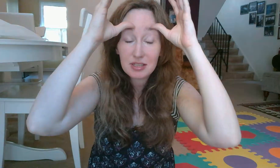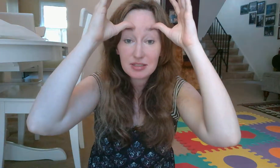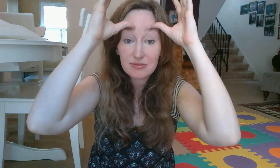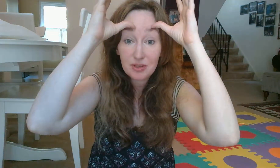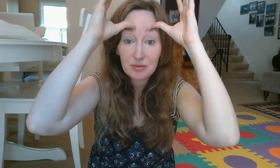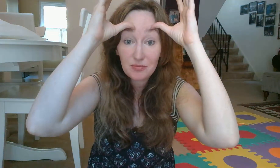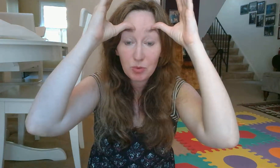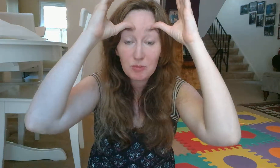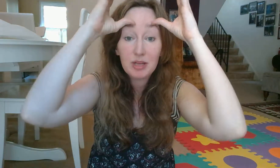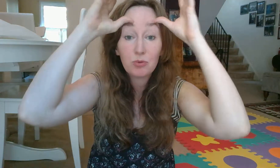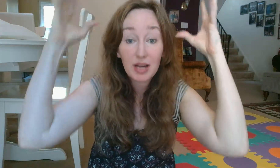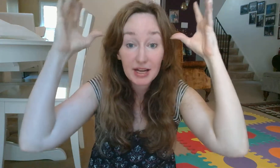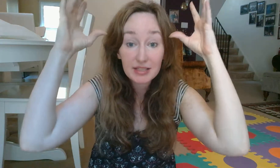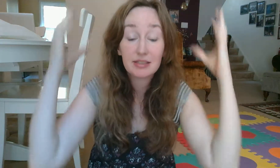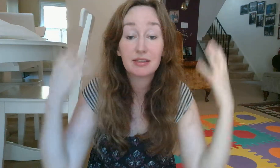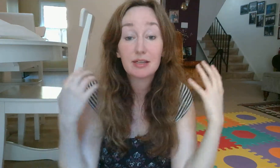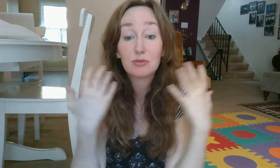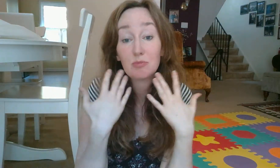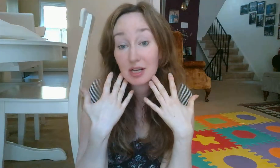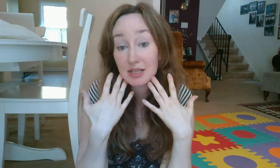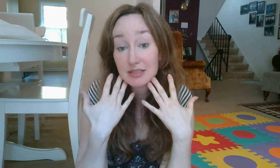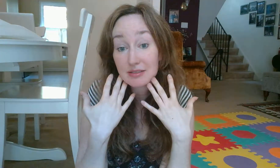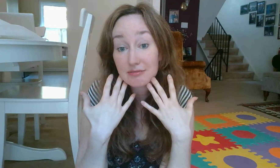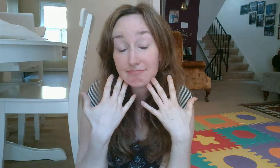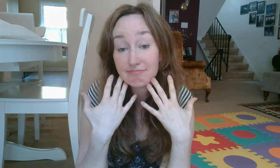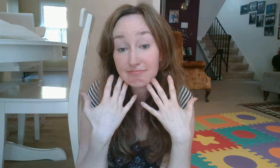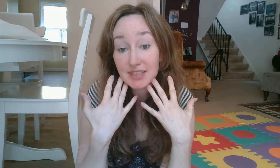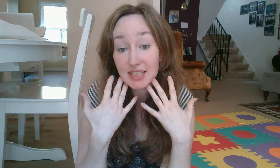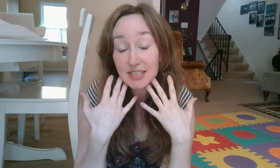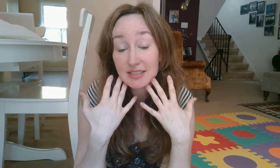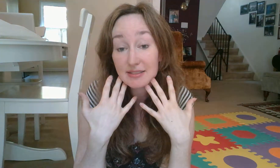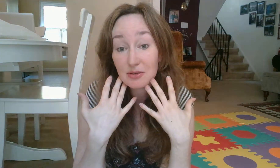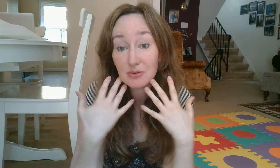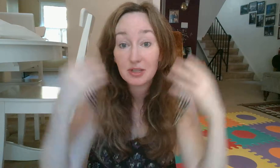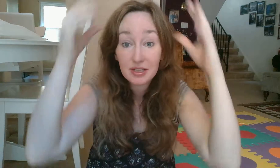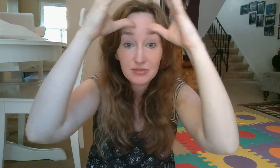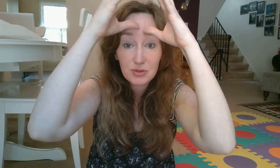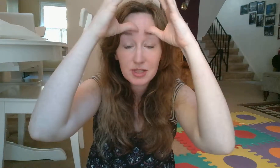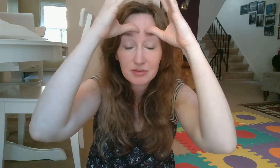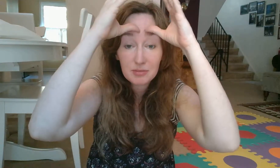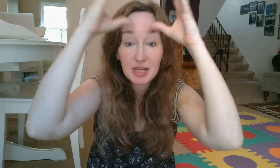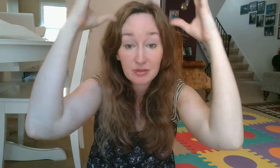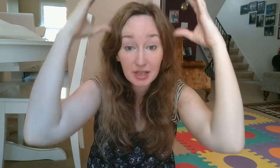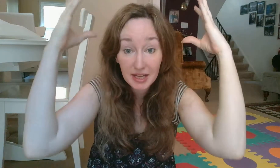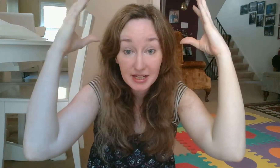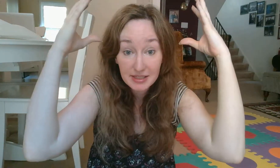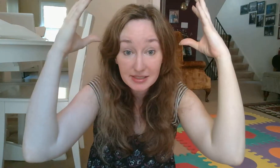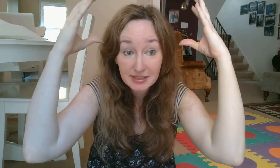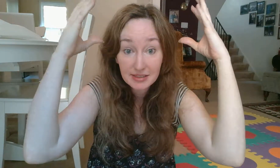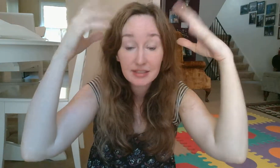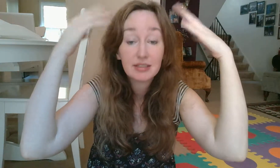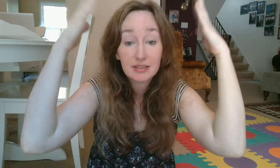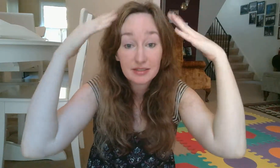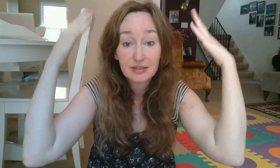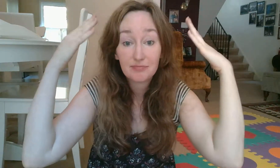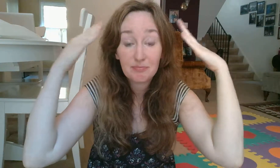it's from when men wore hats and ladies wore bonnets. So if you think of a man wearing a hat, the